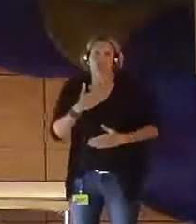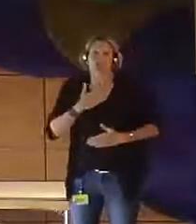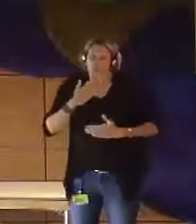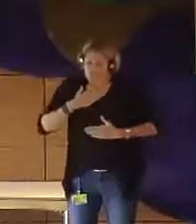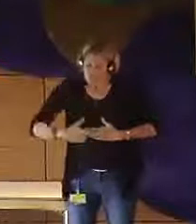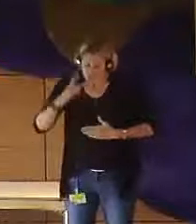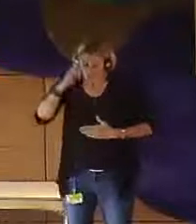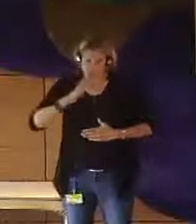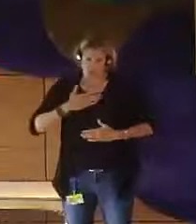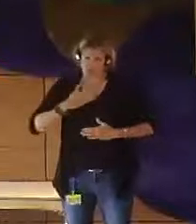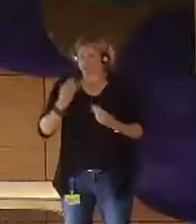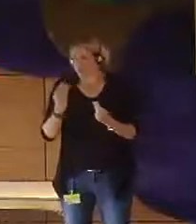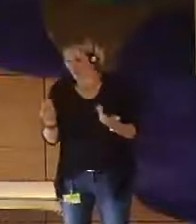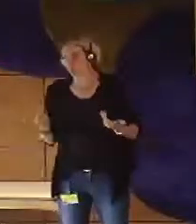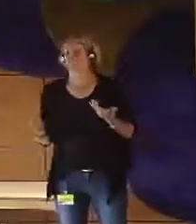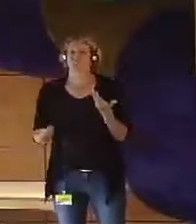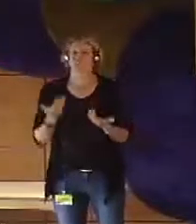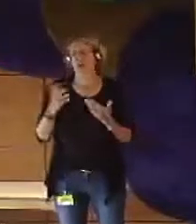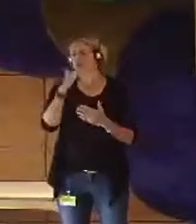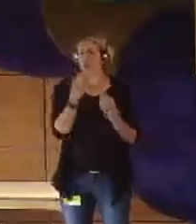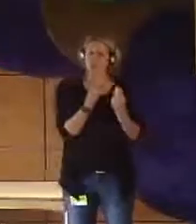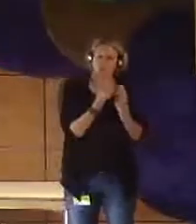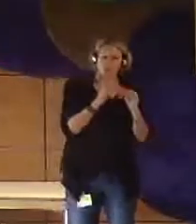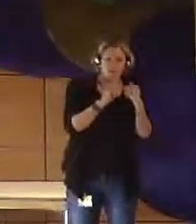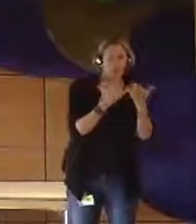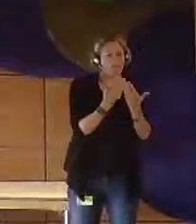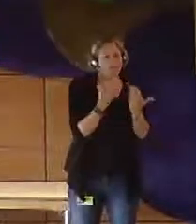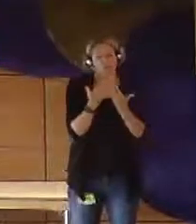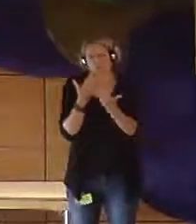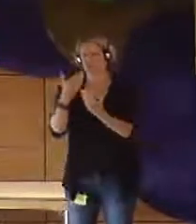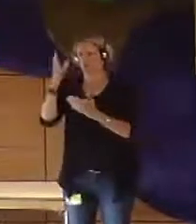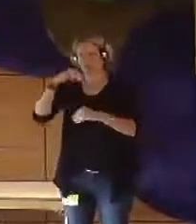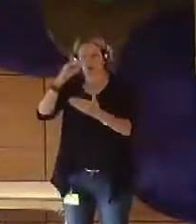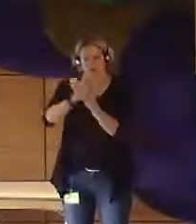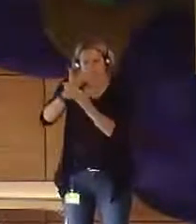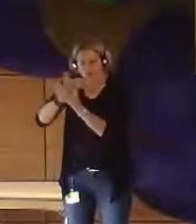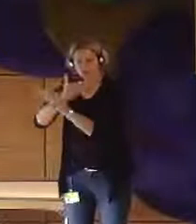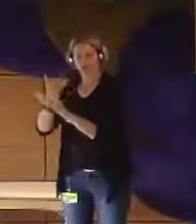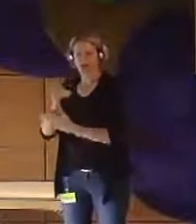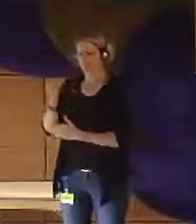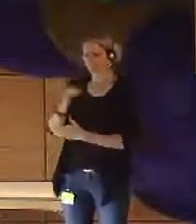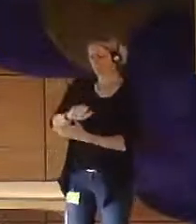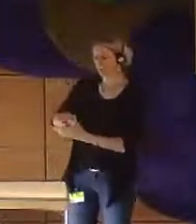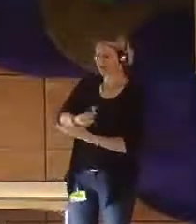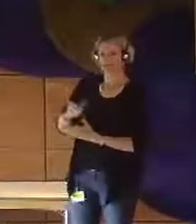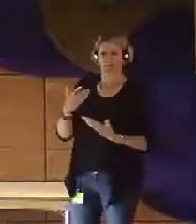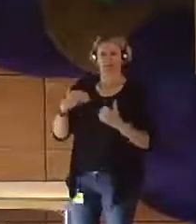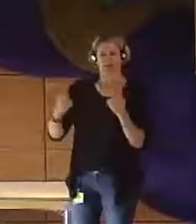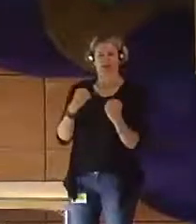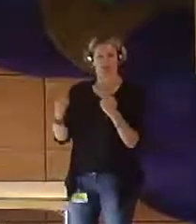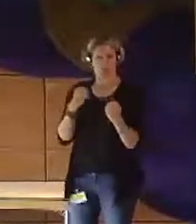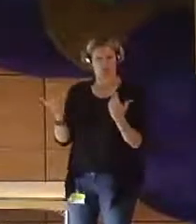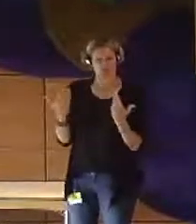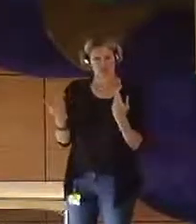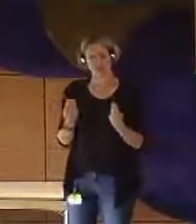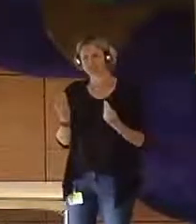with the parents and the emotional maturity of the child and what we're looking for, is to start earlier, i.e.